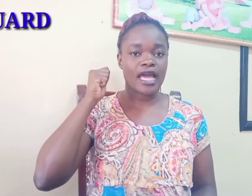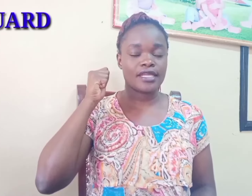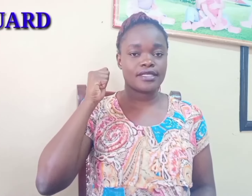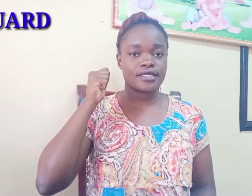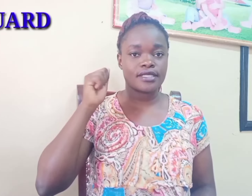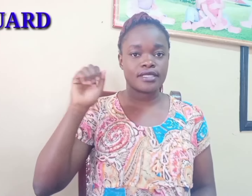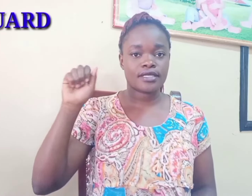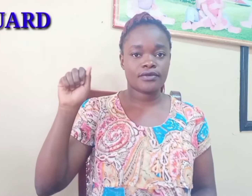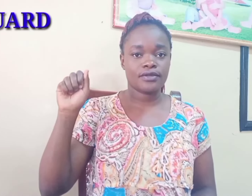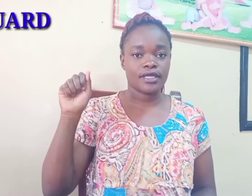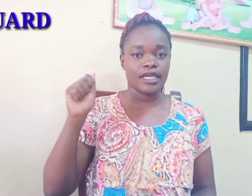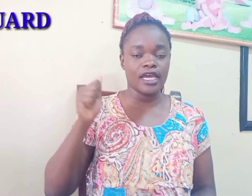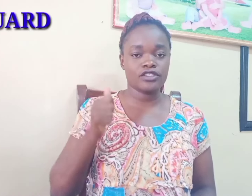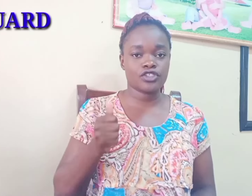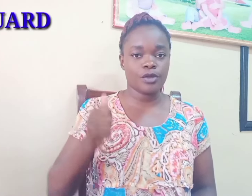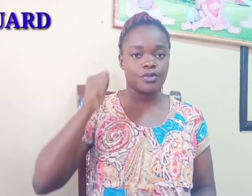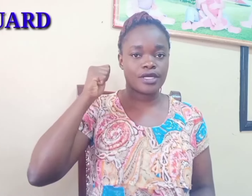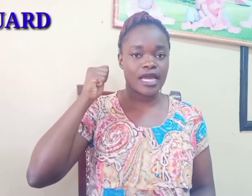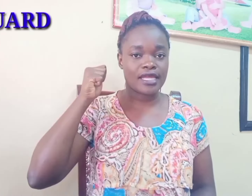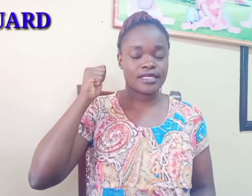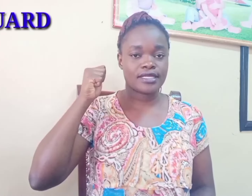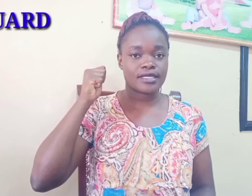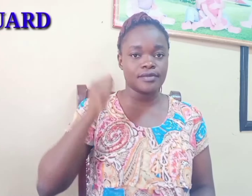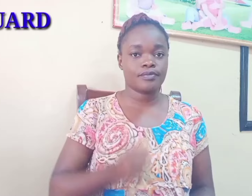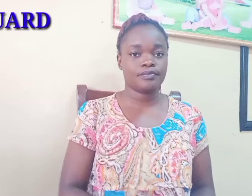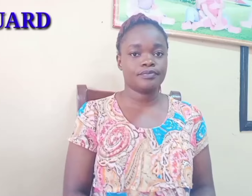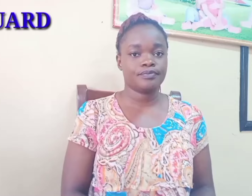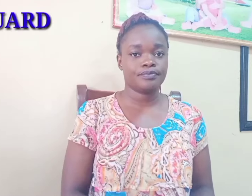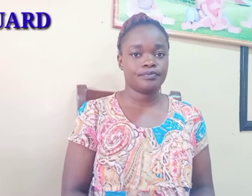guard. A handshape, guard.